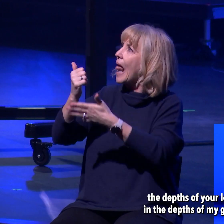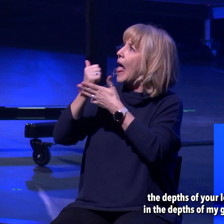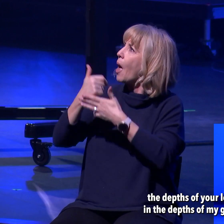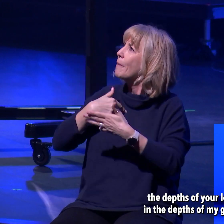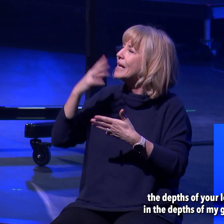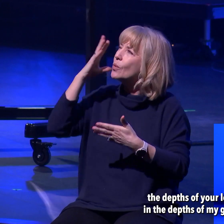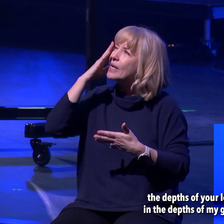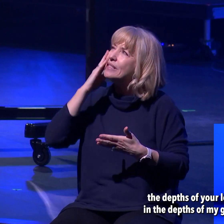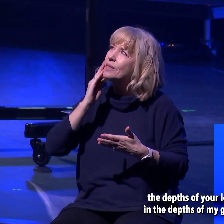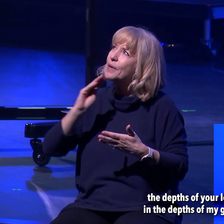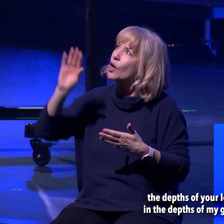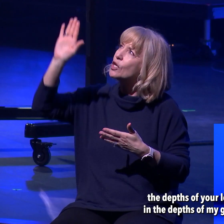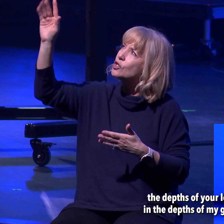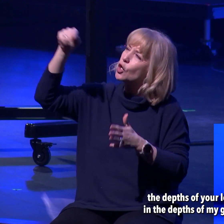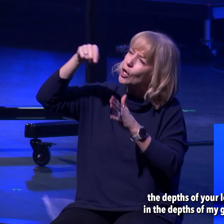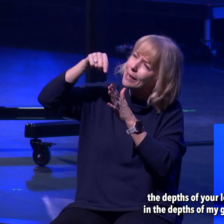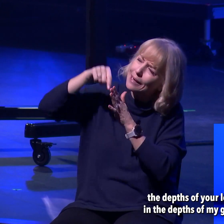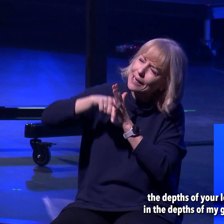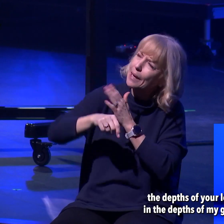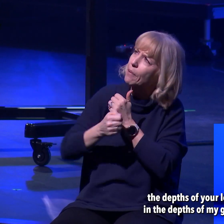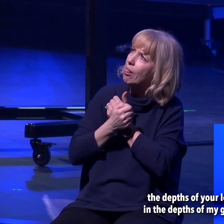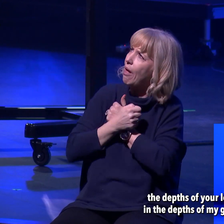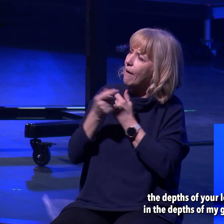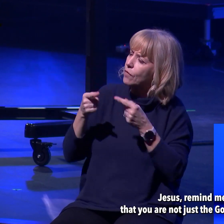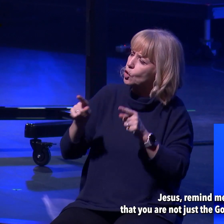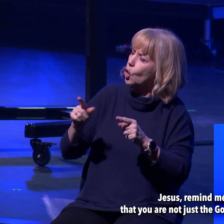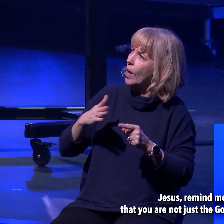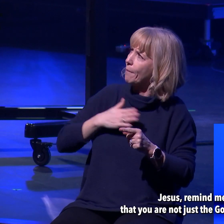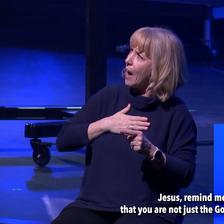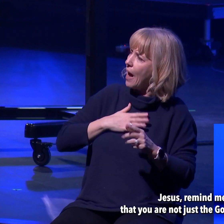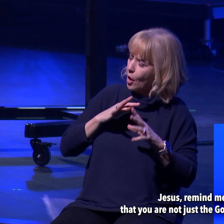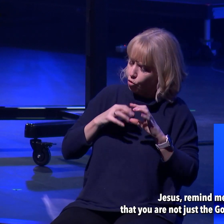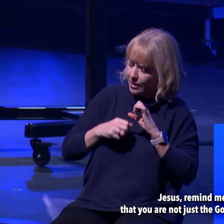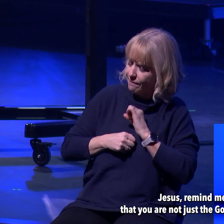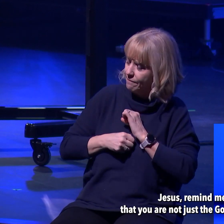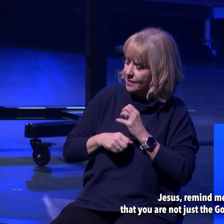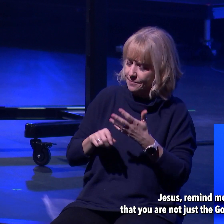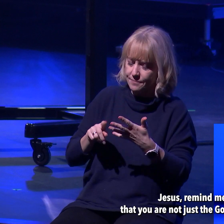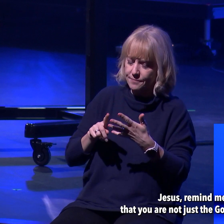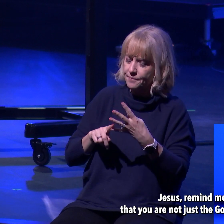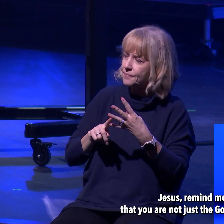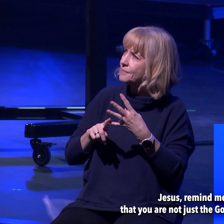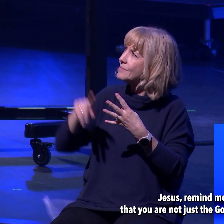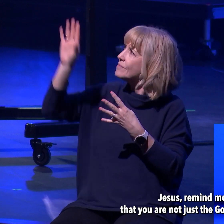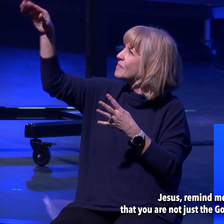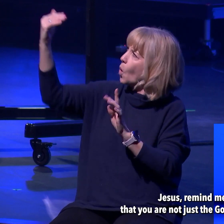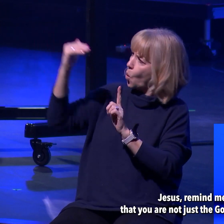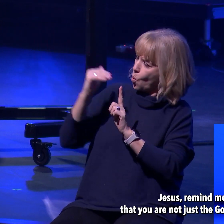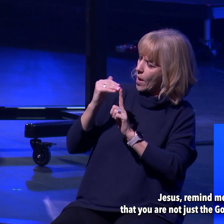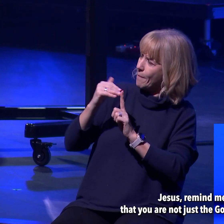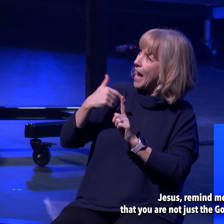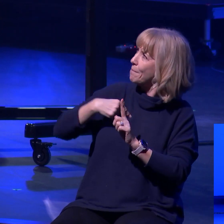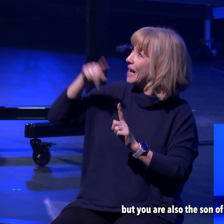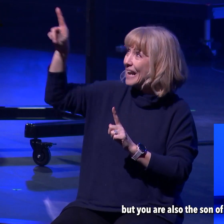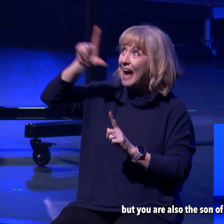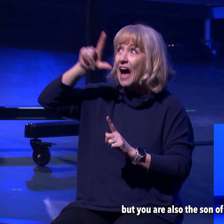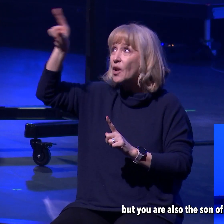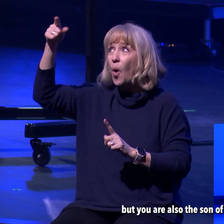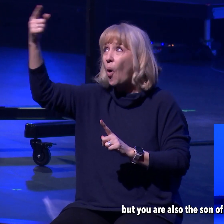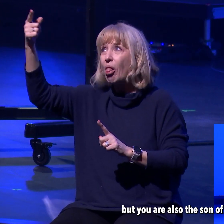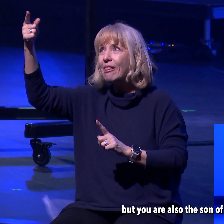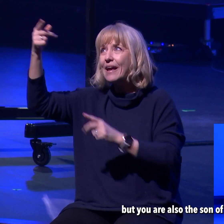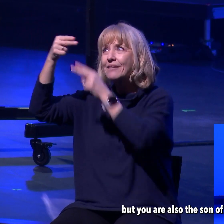love in the depths of my grief. And Jesus, remind me that you are not just the God of glory, but